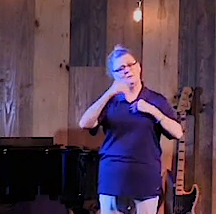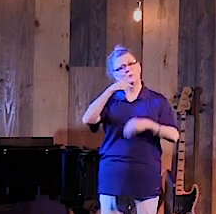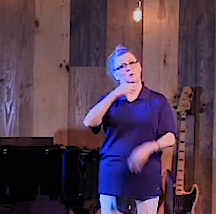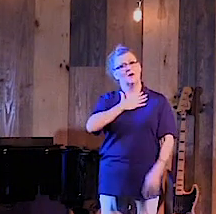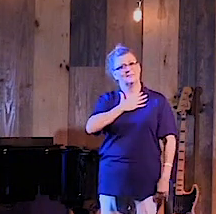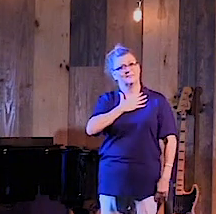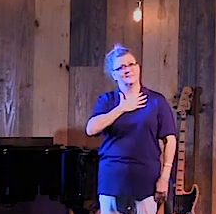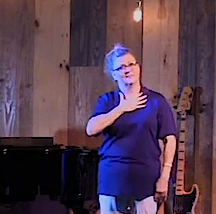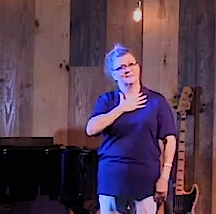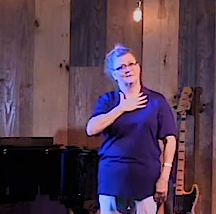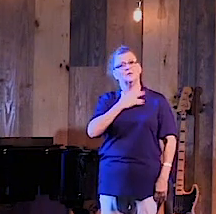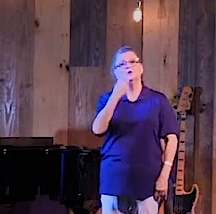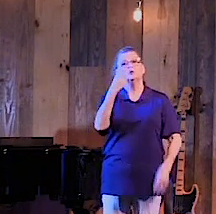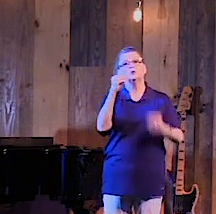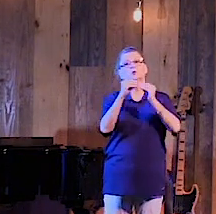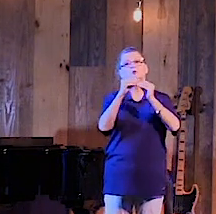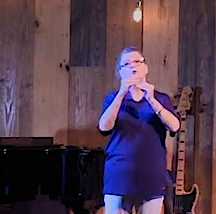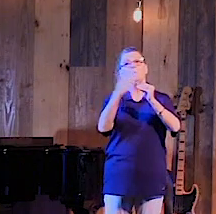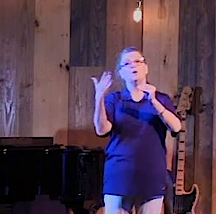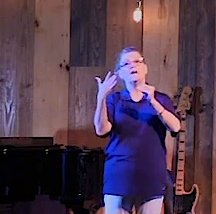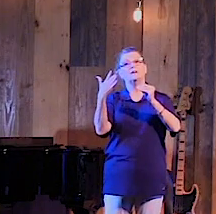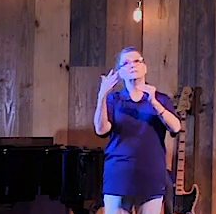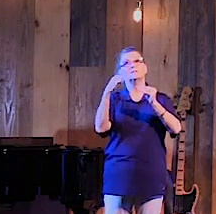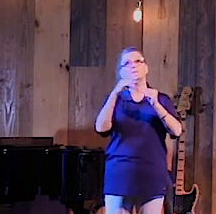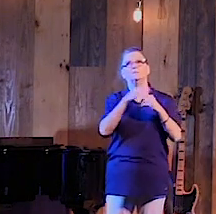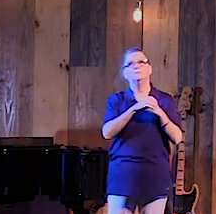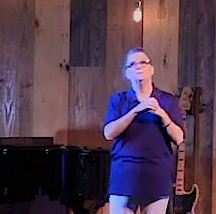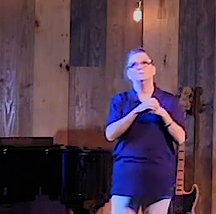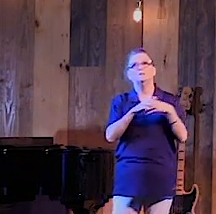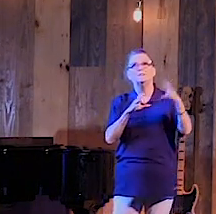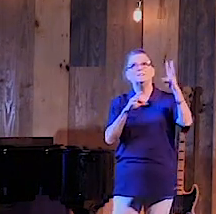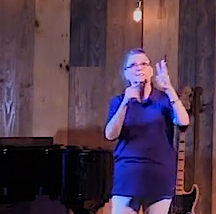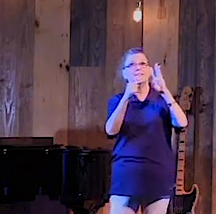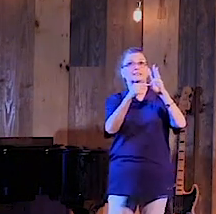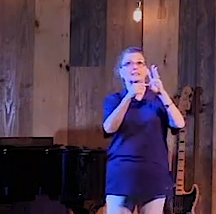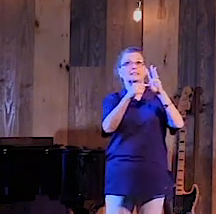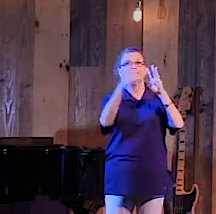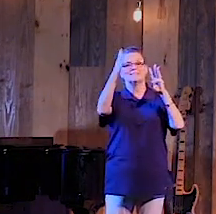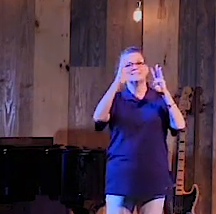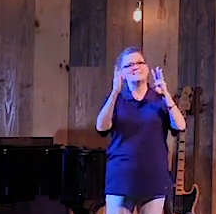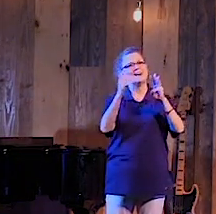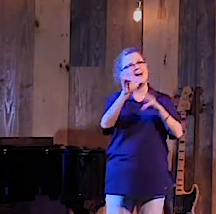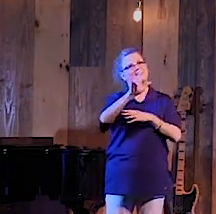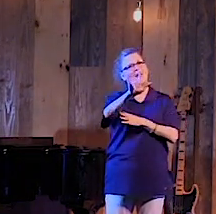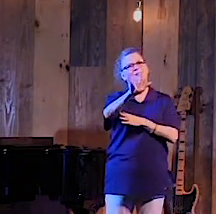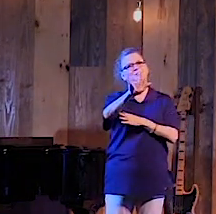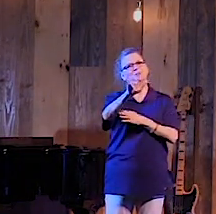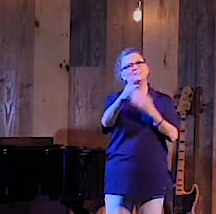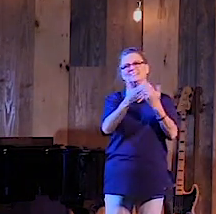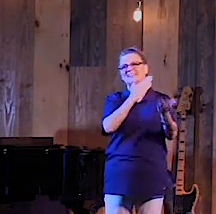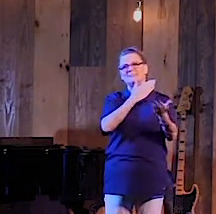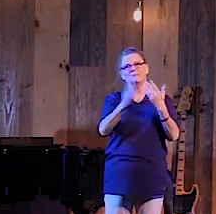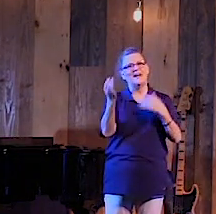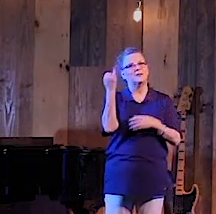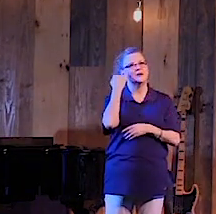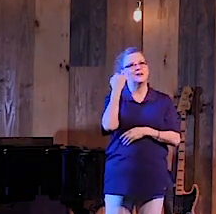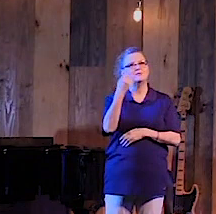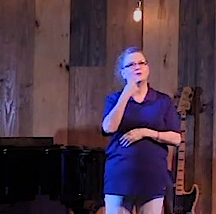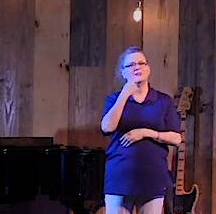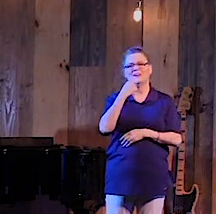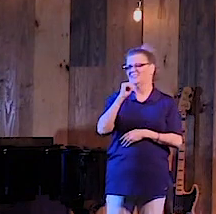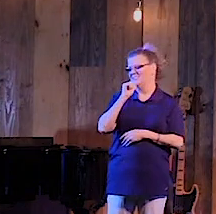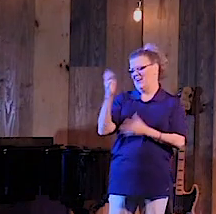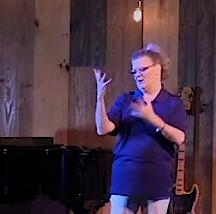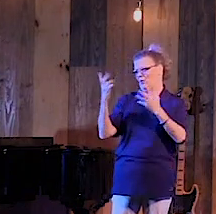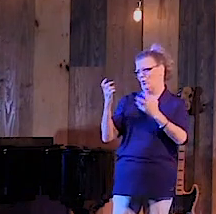more things. Let's continue with this sixth thing, and that is this, that God loves you even when you renounce his provision. God loves